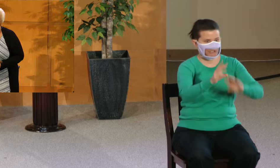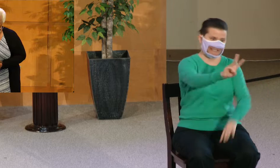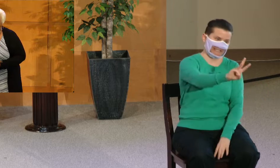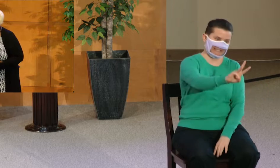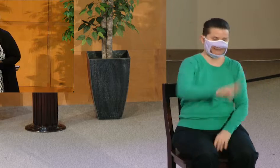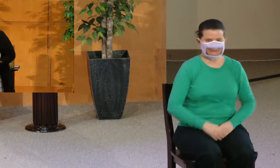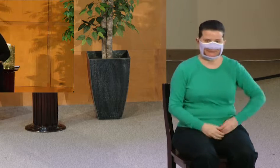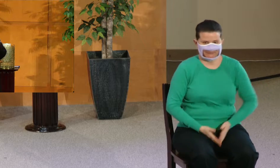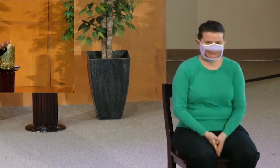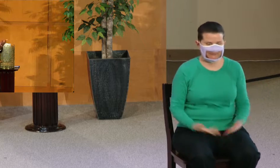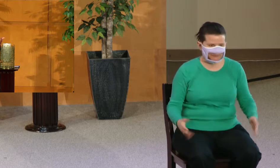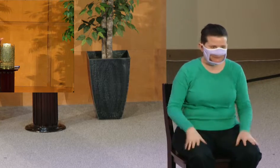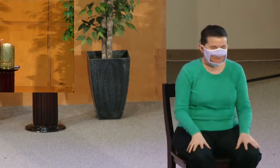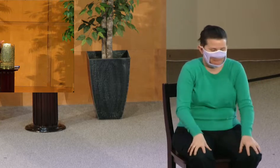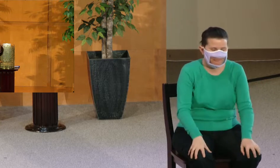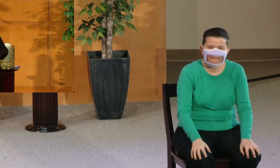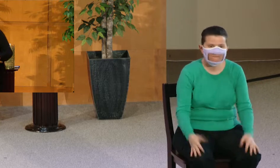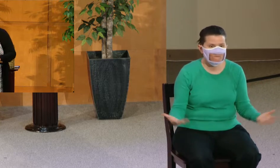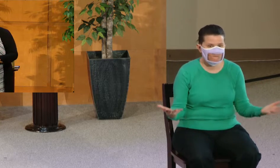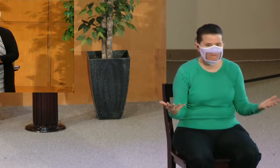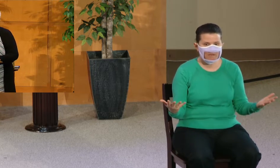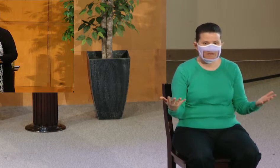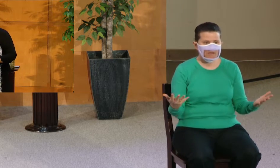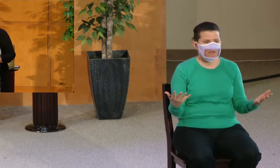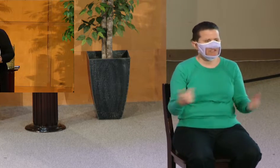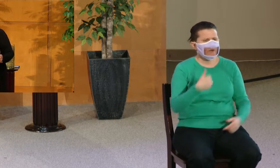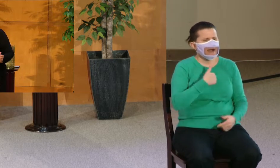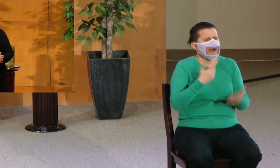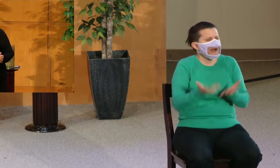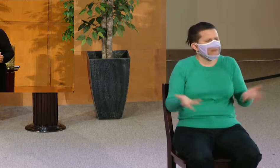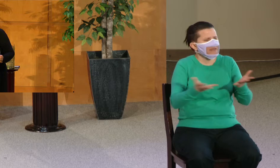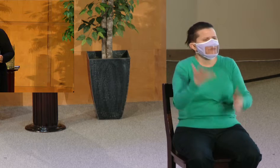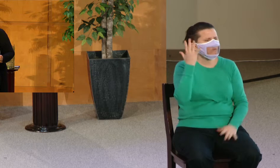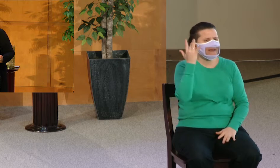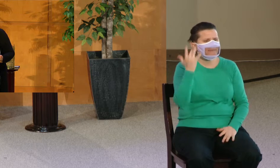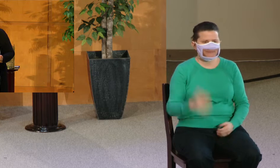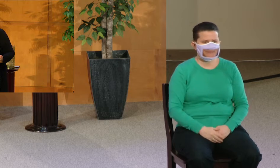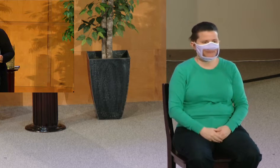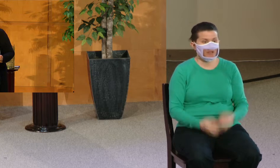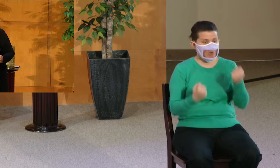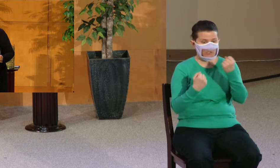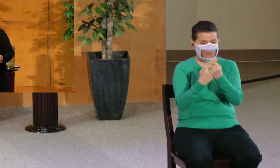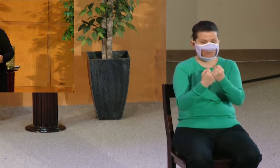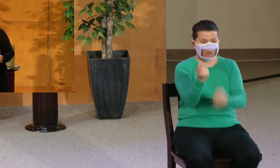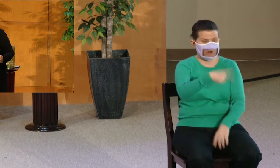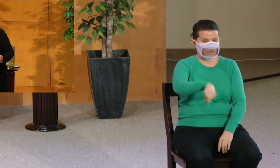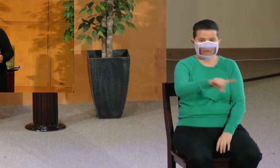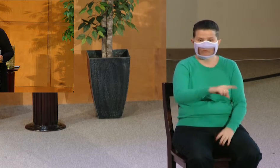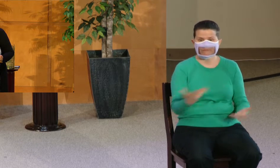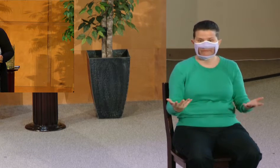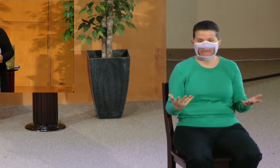6. What am I doing here? I'm here really to support you. I'm here to support you and be the